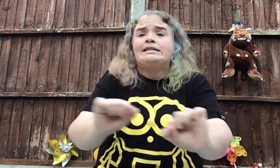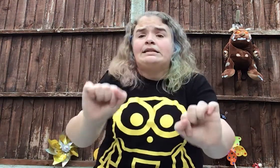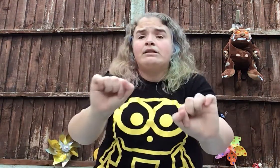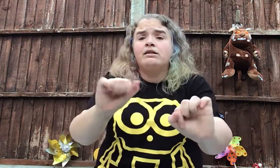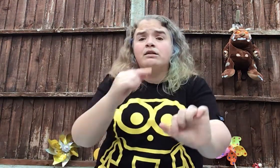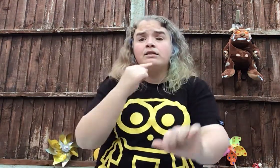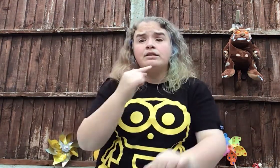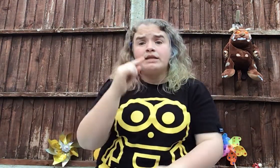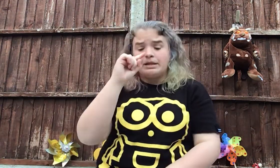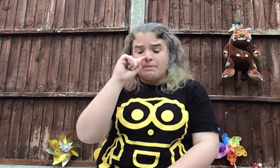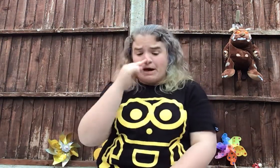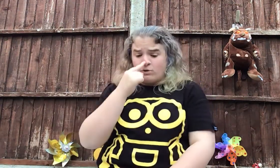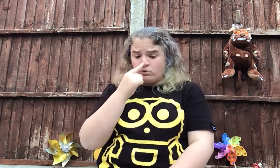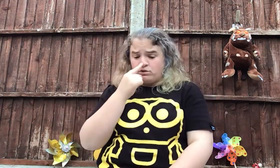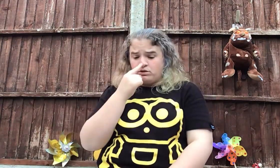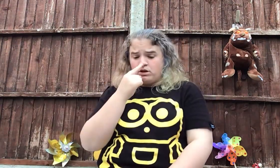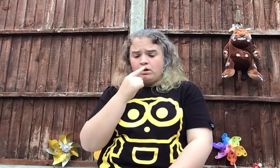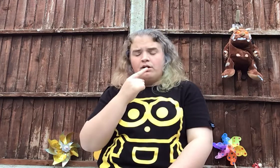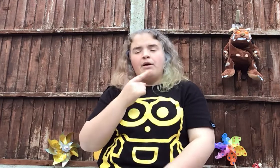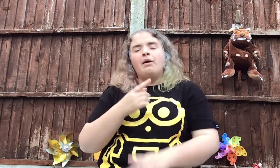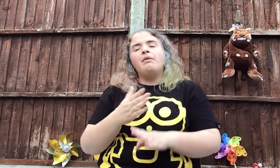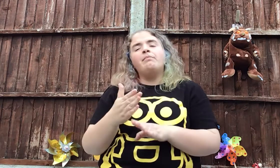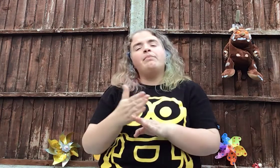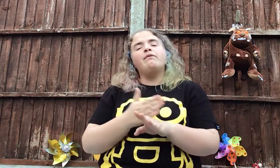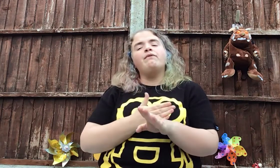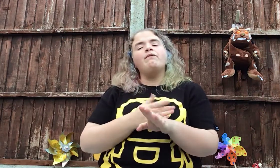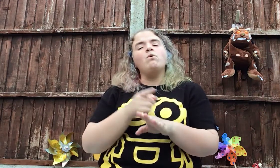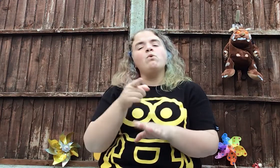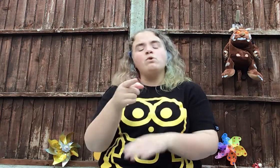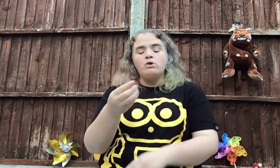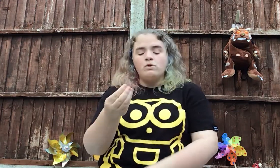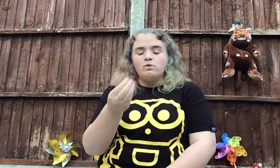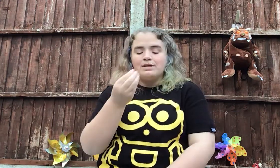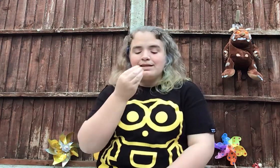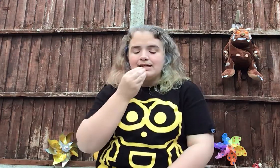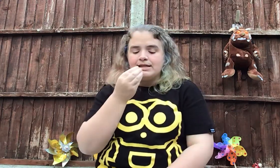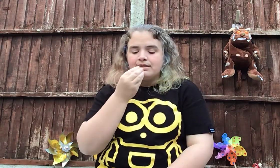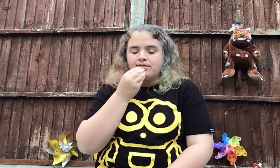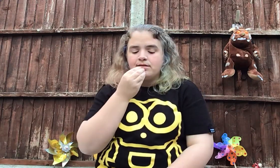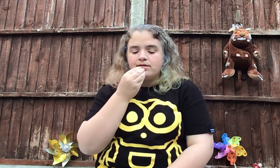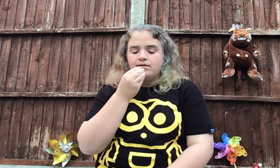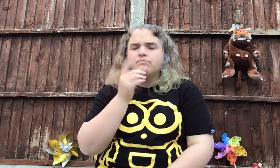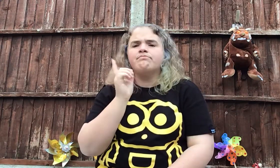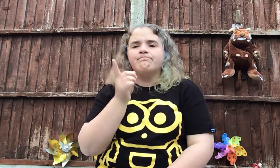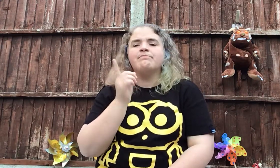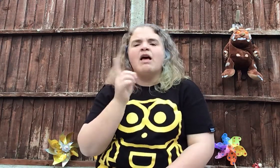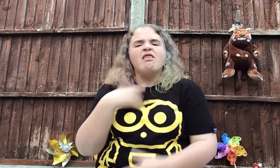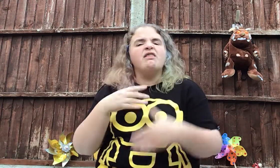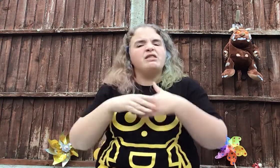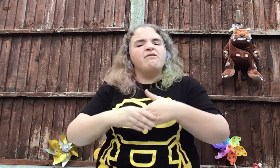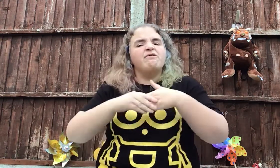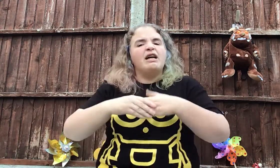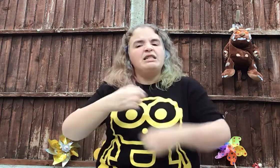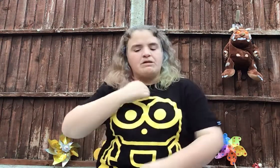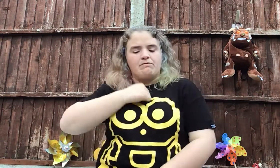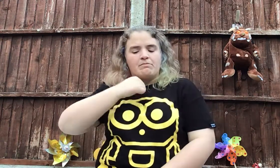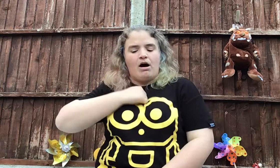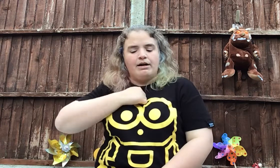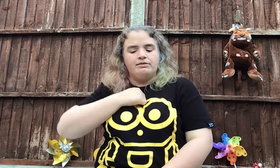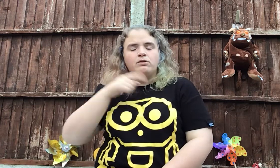Wait, said the mouse. Before you eat, there's a friend of mine